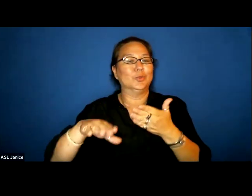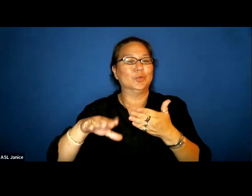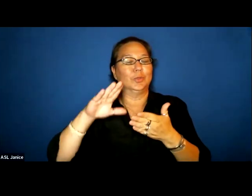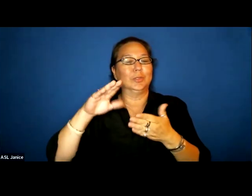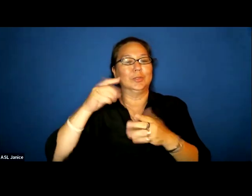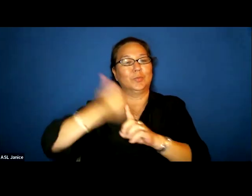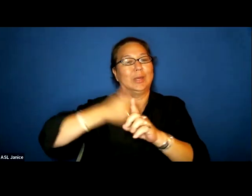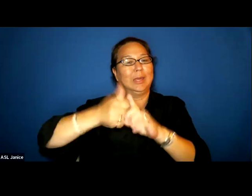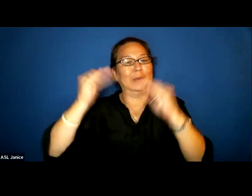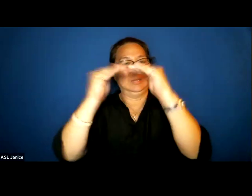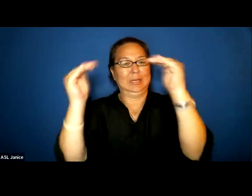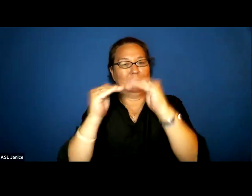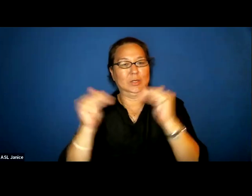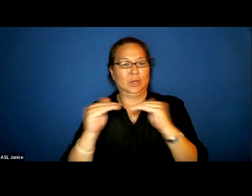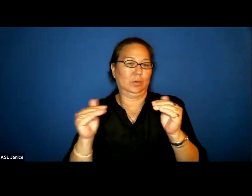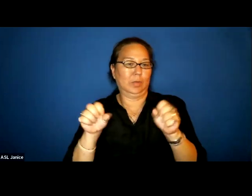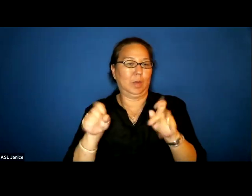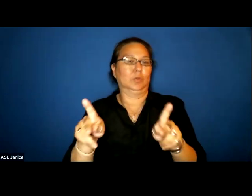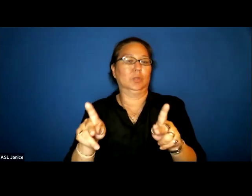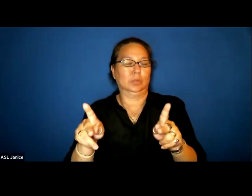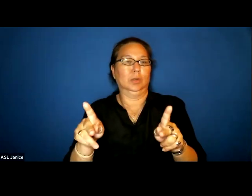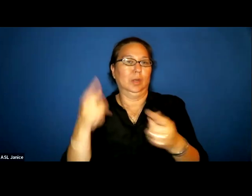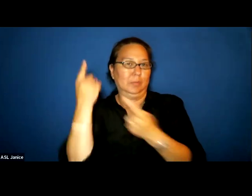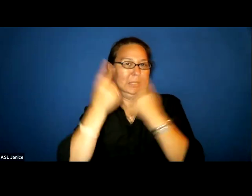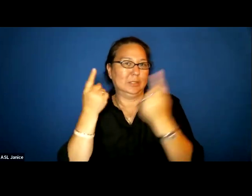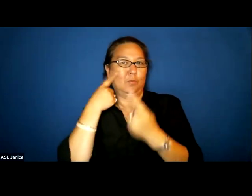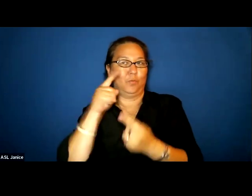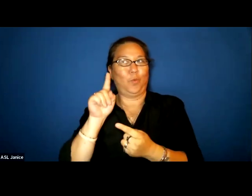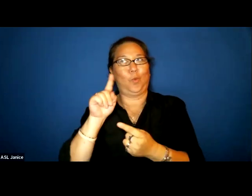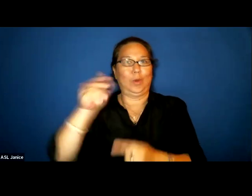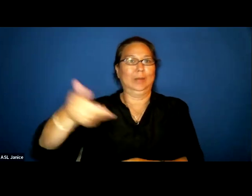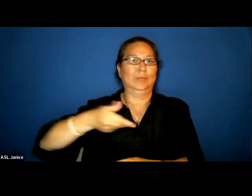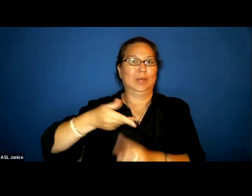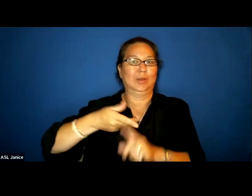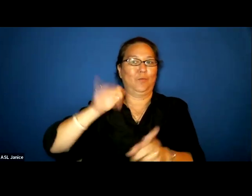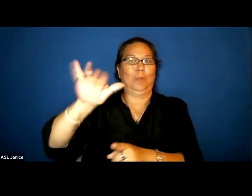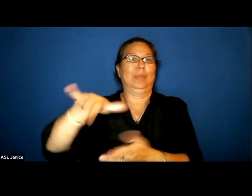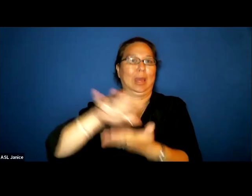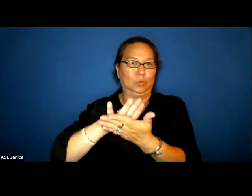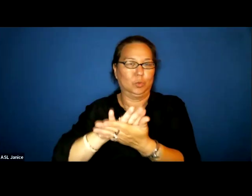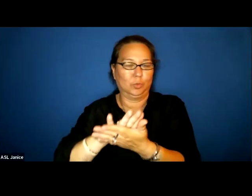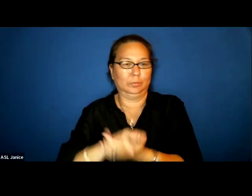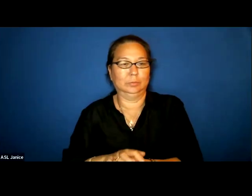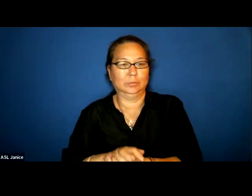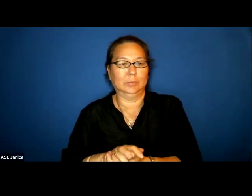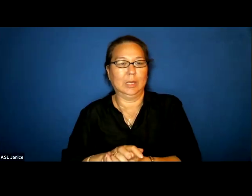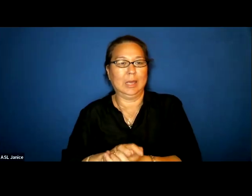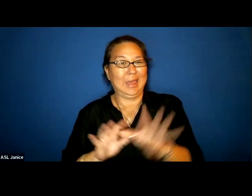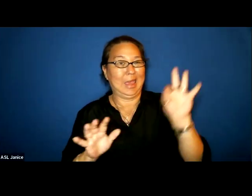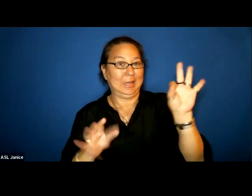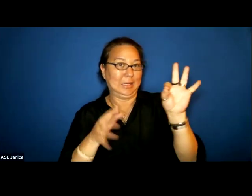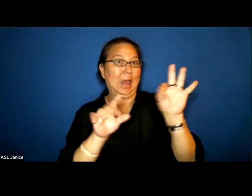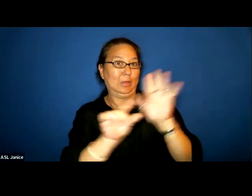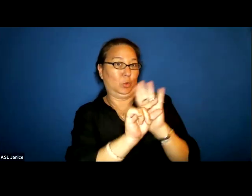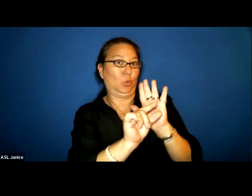to be considered for an invitation at that school. I think in 9th grade in particular,